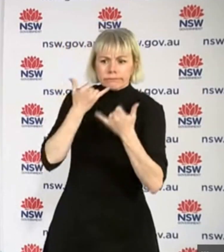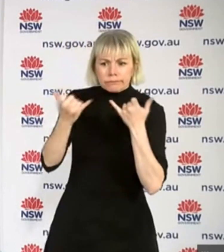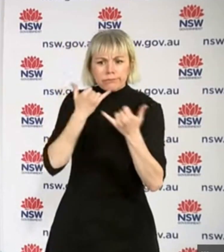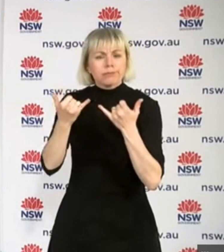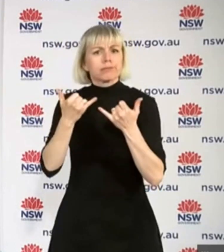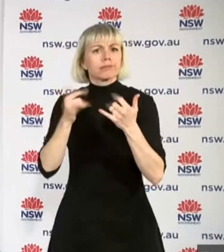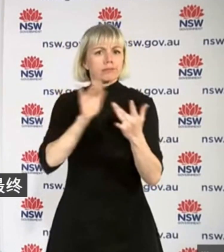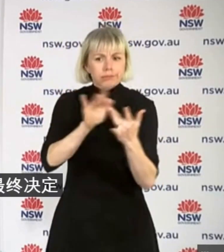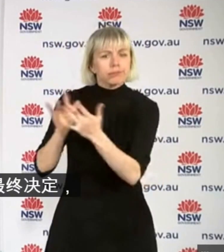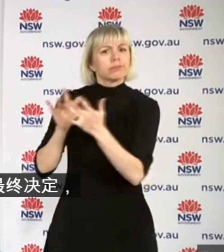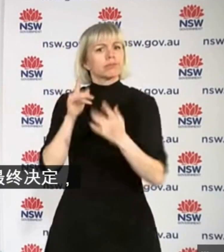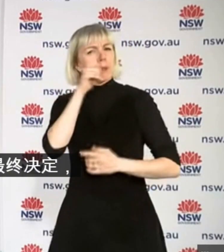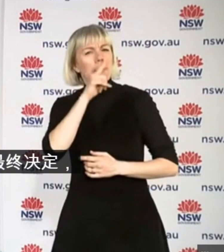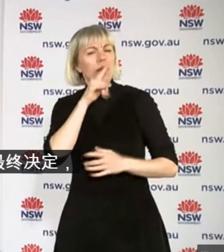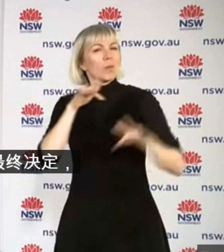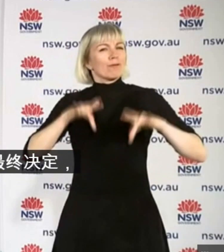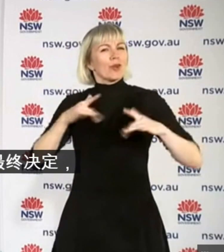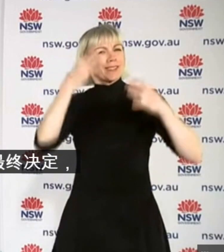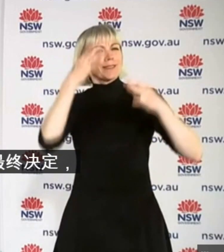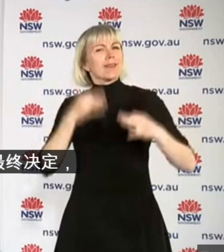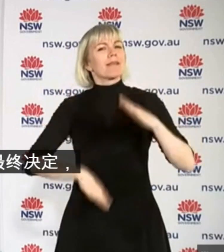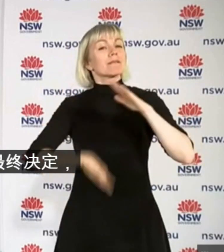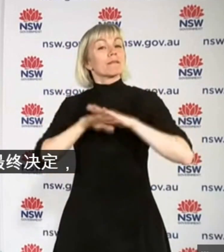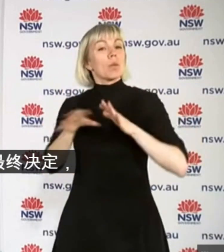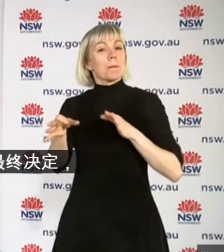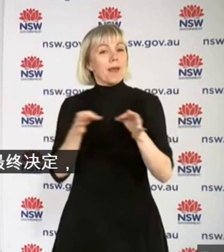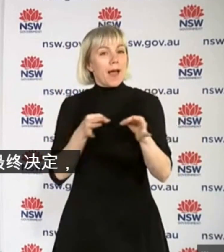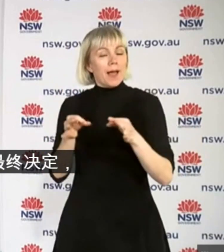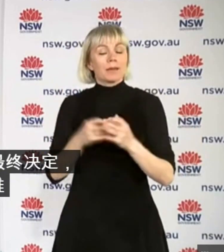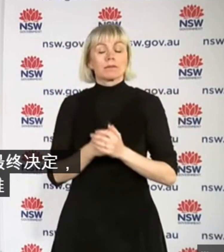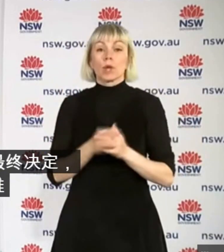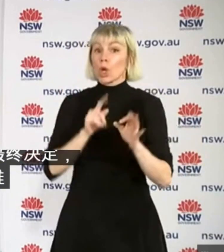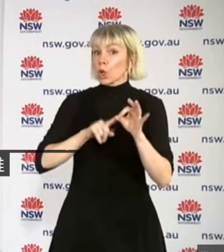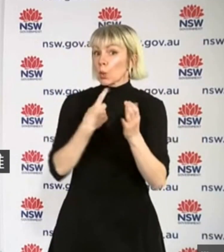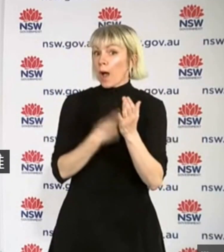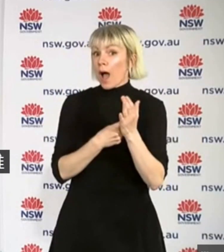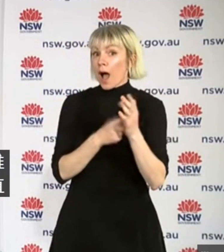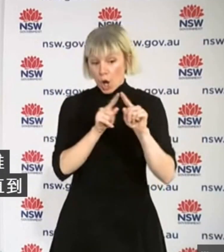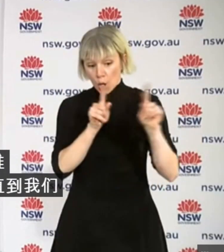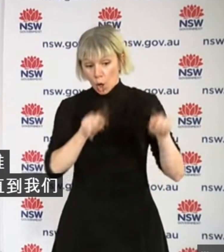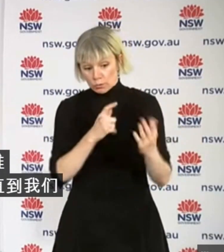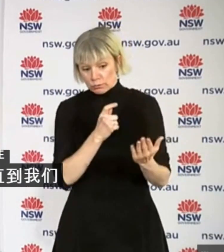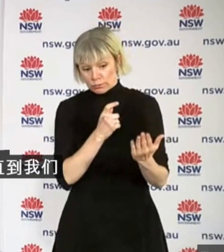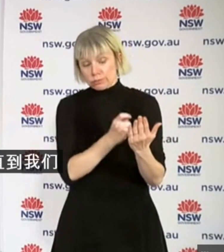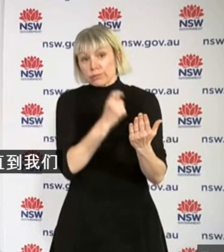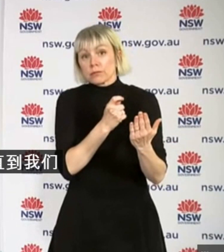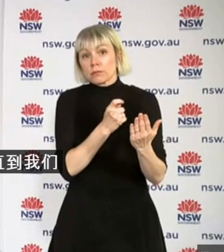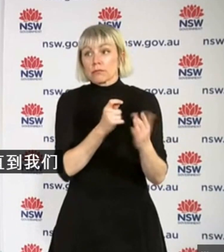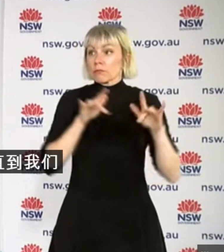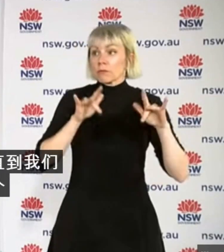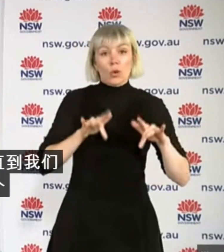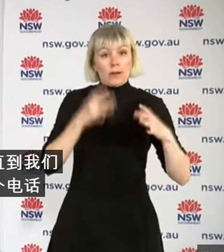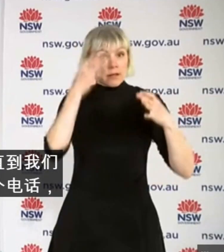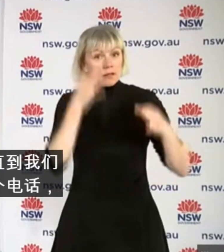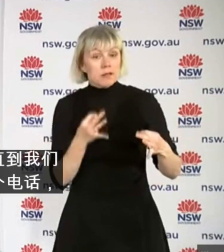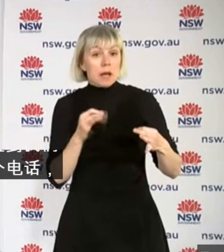we haven't yet made final decisions on the QR codes. It could be a fact that QR codes could be with us until COVID's with us. We just